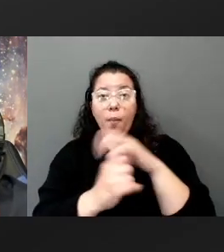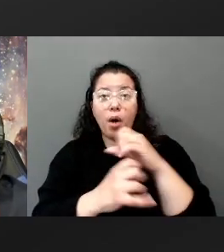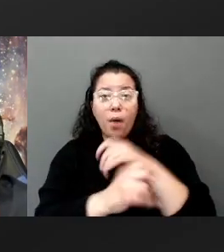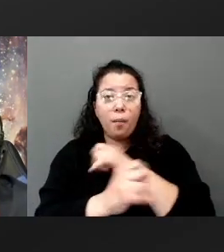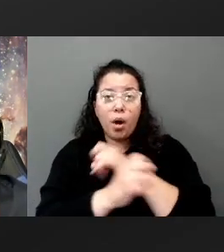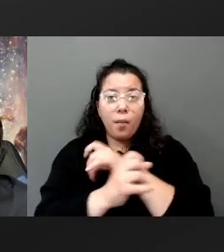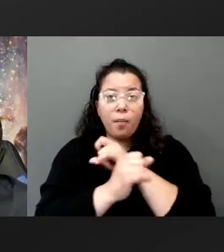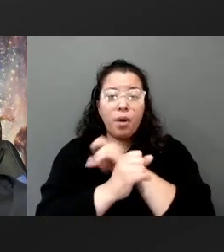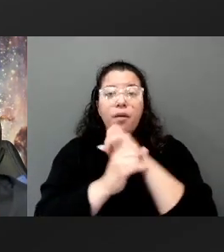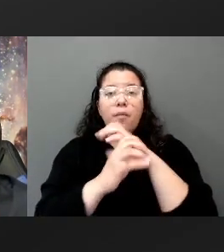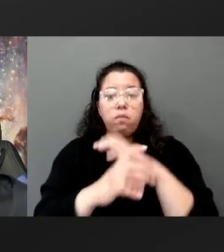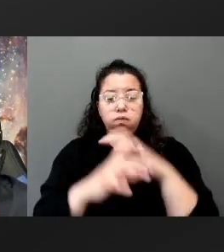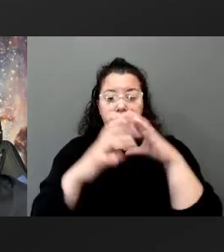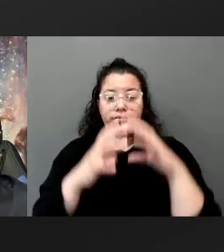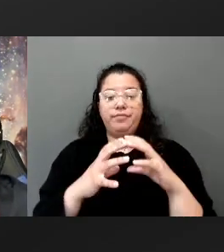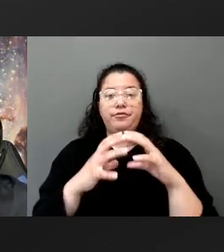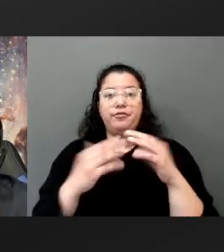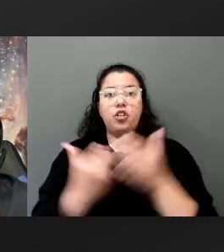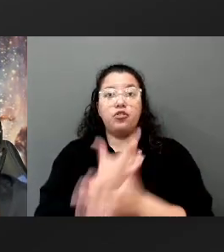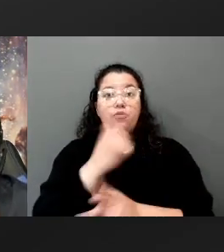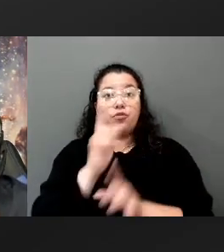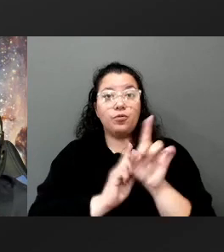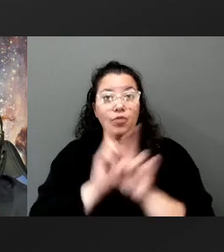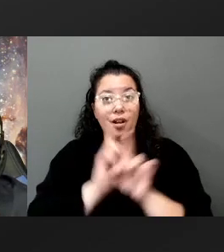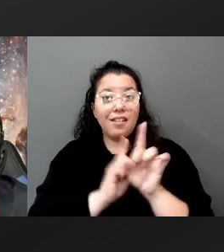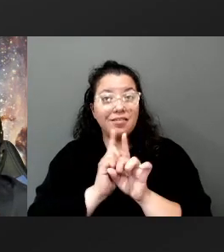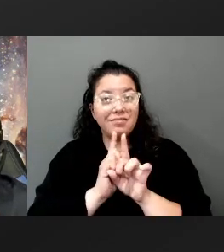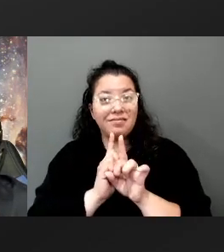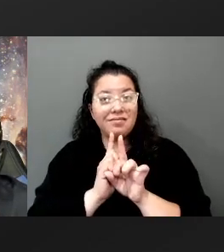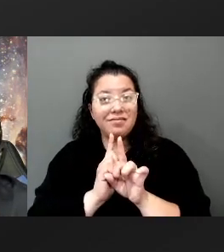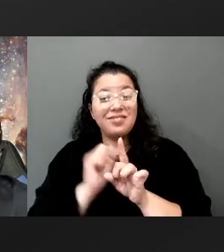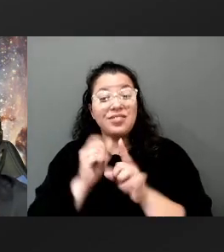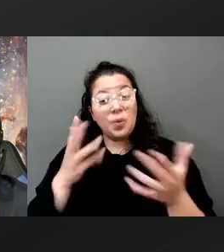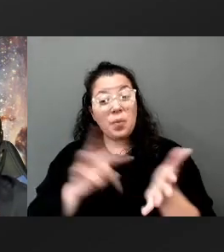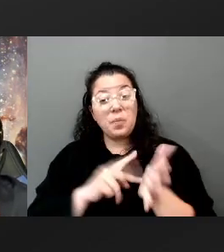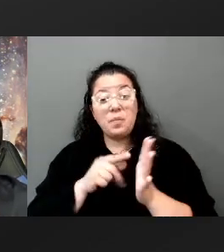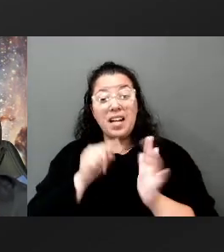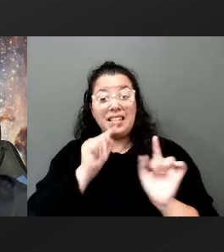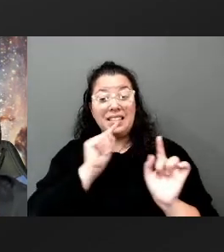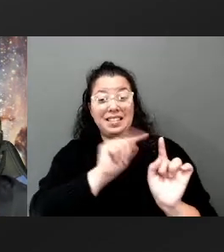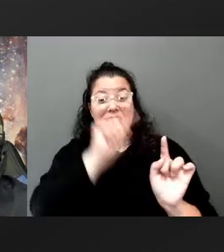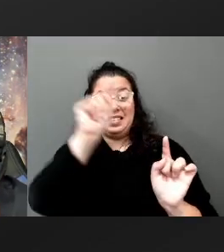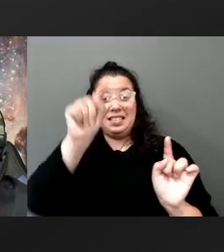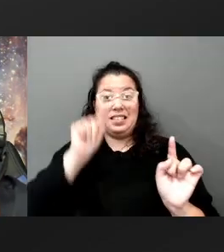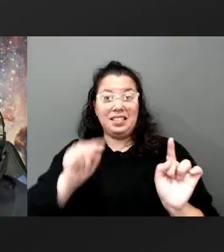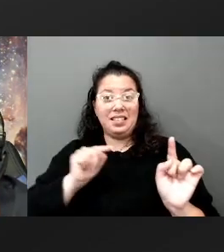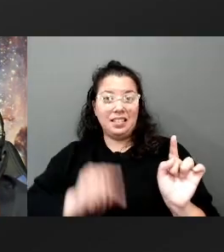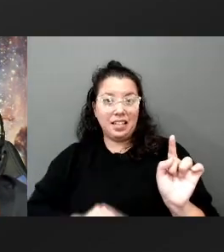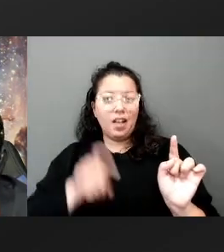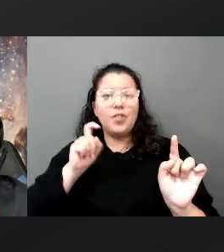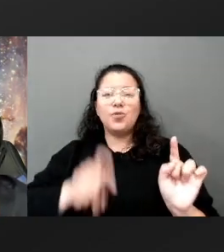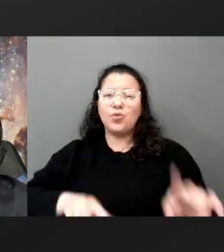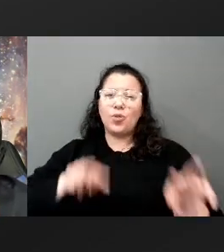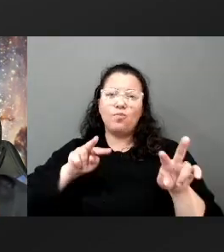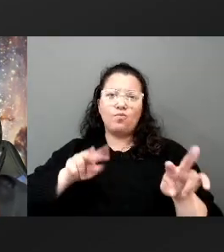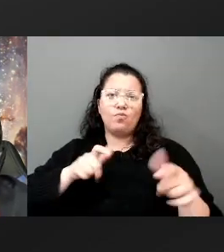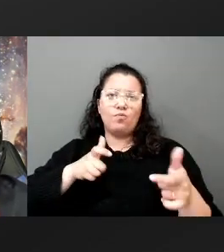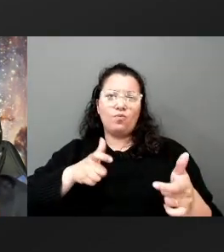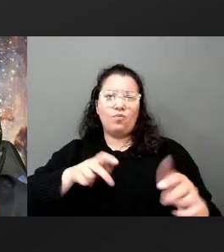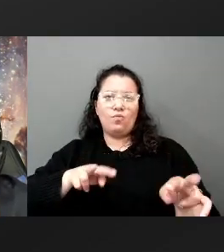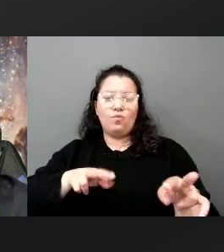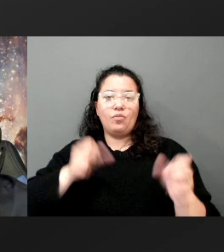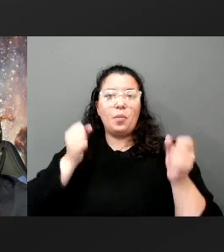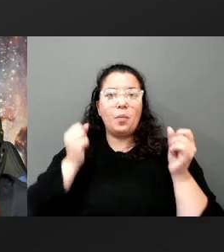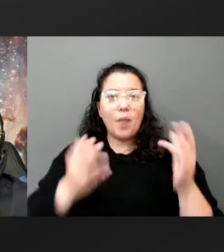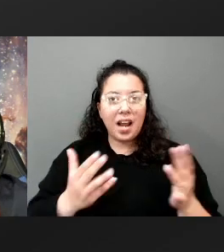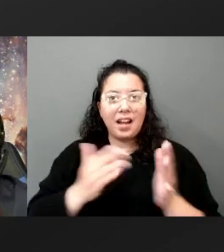new stars as they go. So this is going to be quite a cluster to continue to watch for many millions of years to come as it